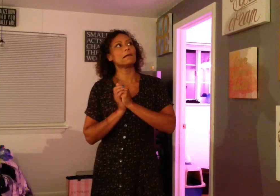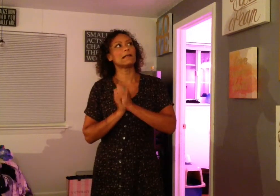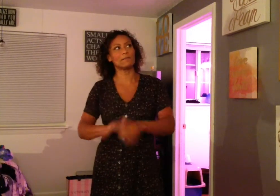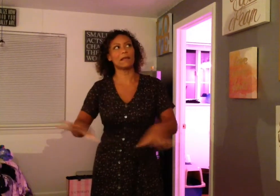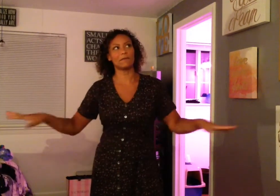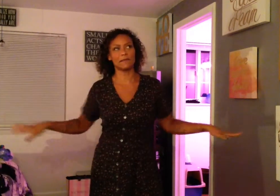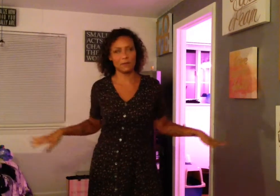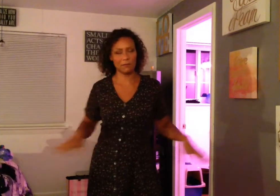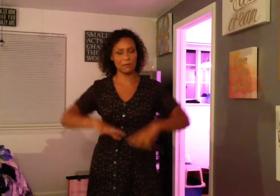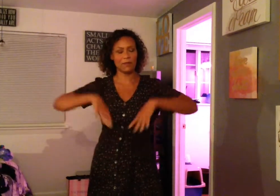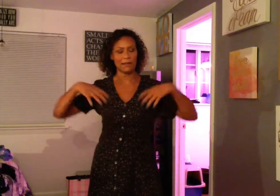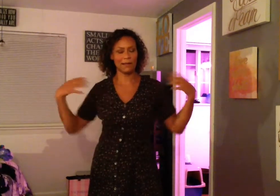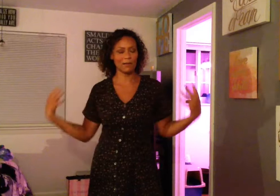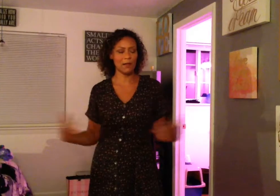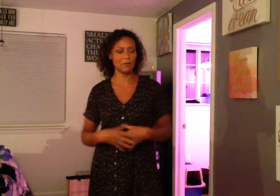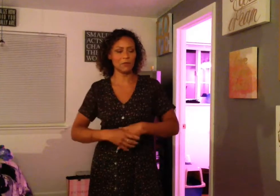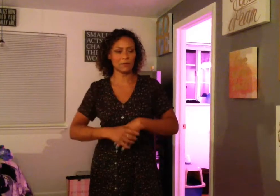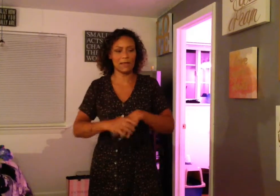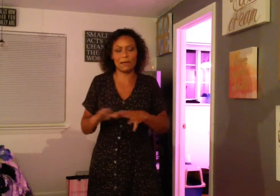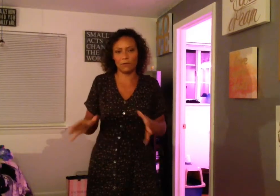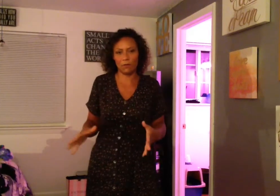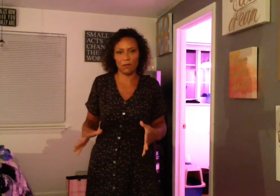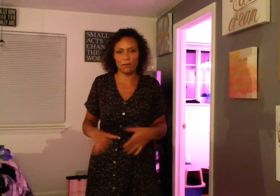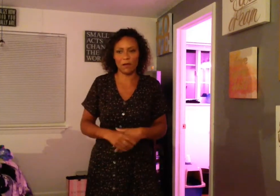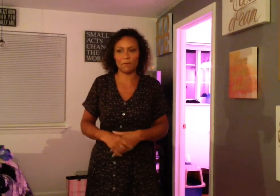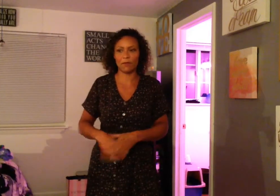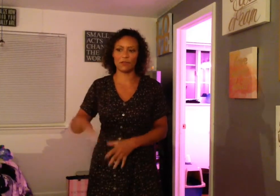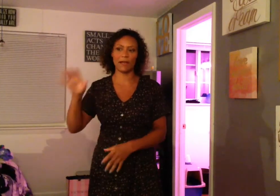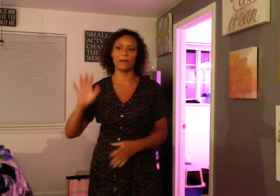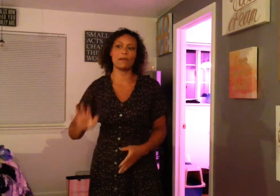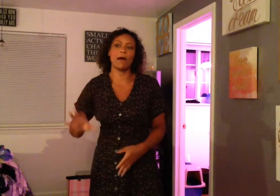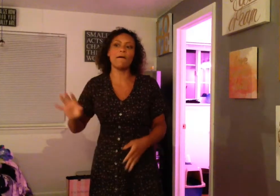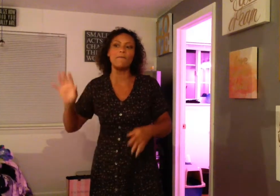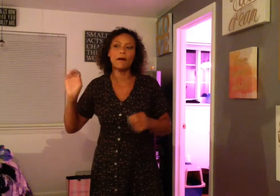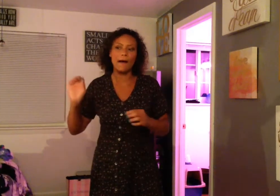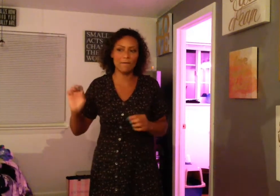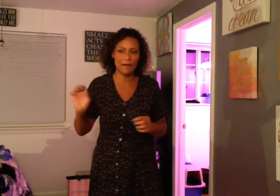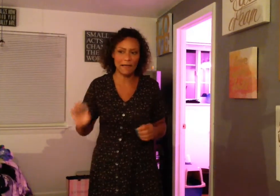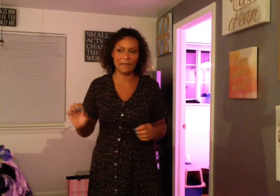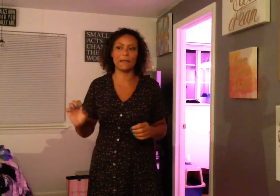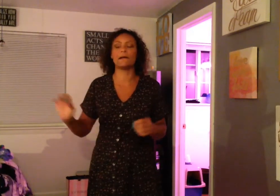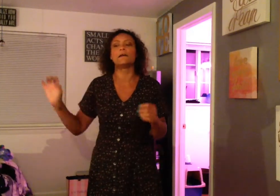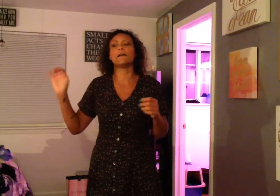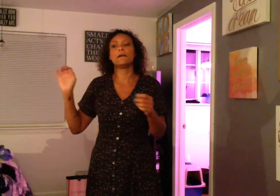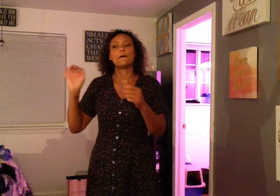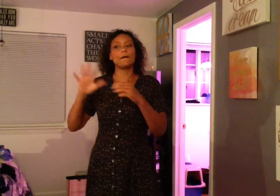as it manifests in the 3D plane, like 11%, if you will, of the population having enough of an idea of